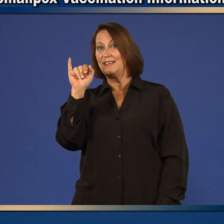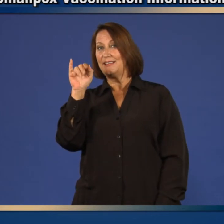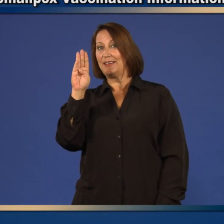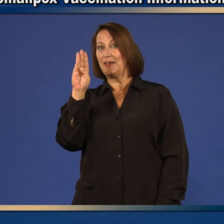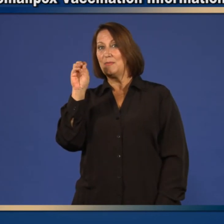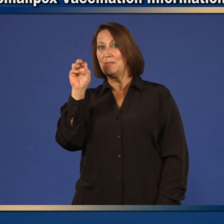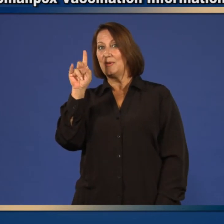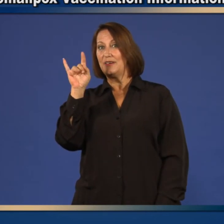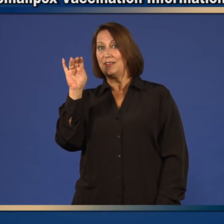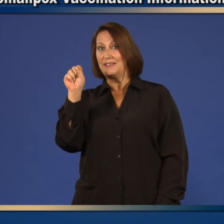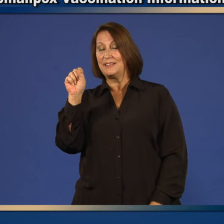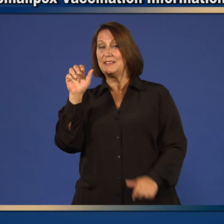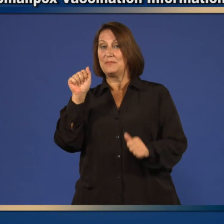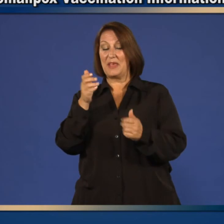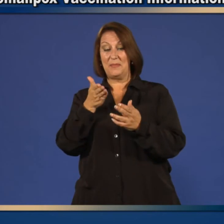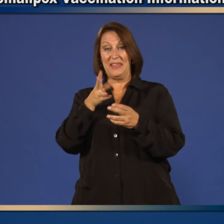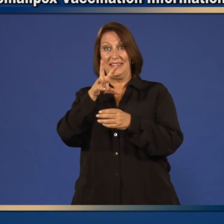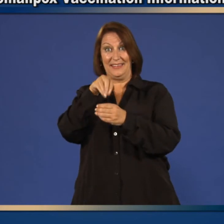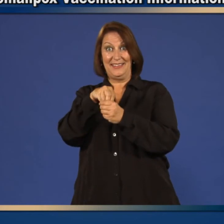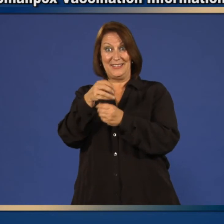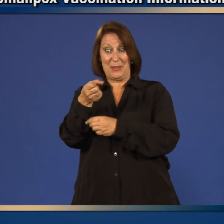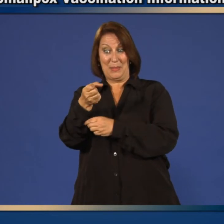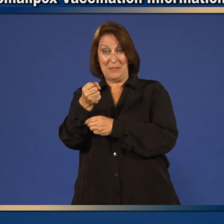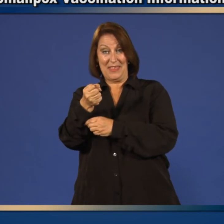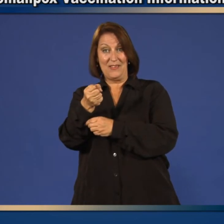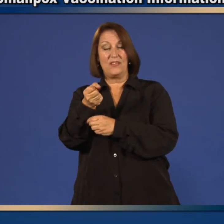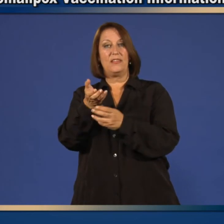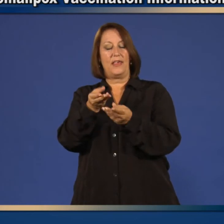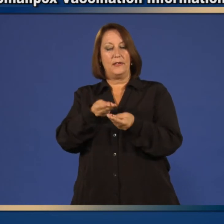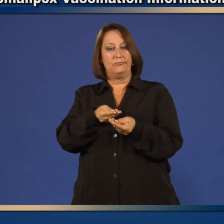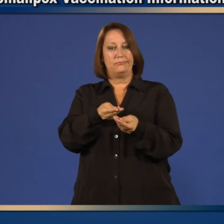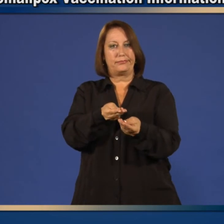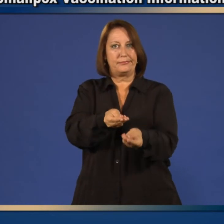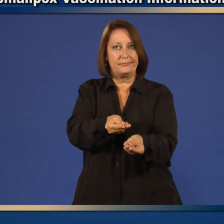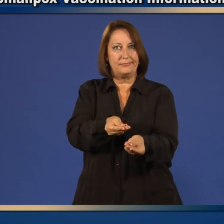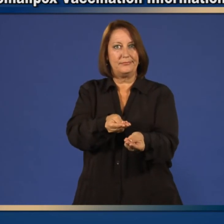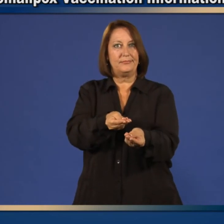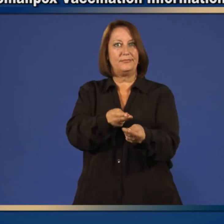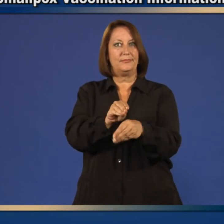antibodies pass on to the baby through breast milk.